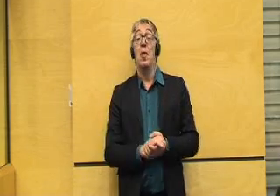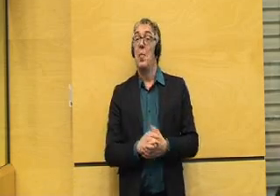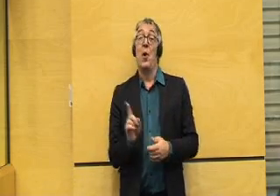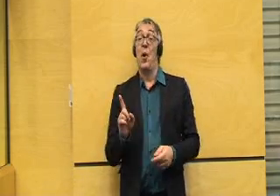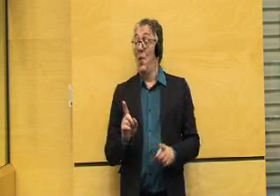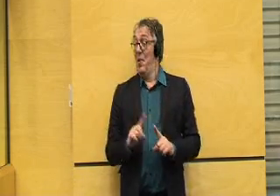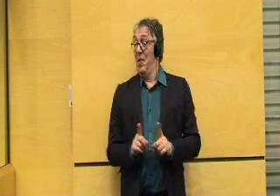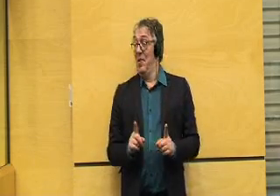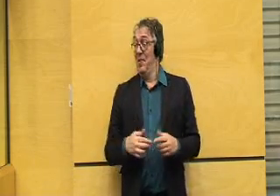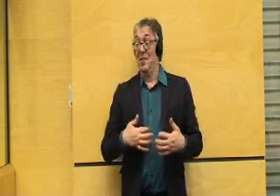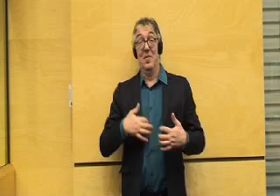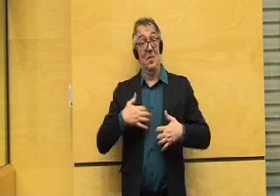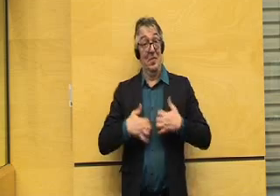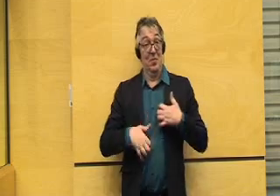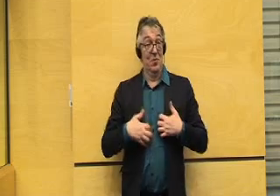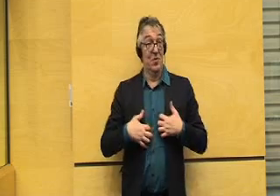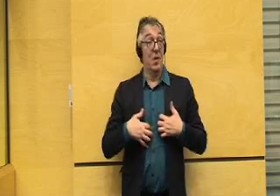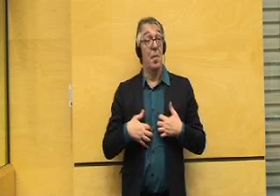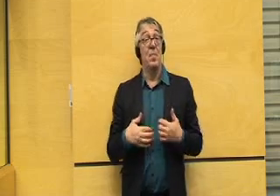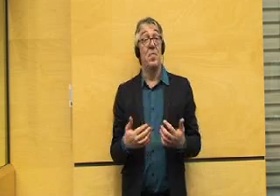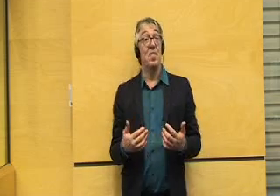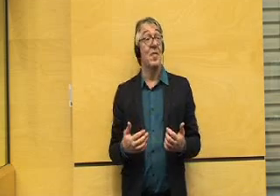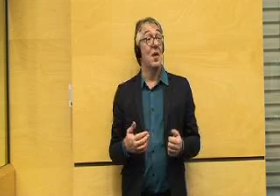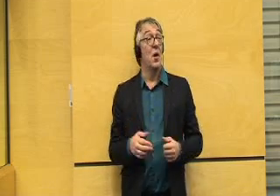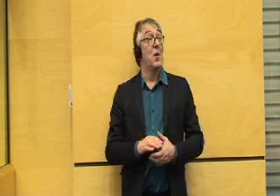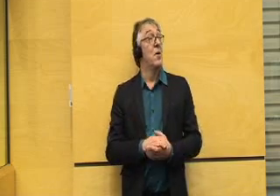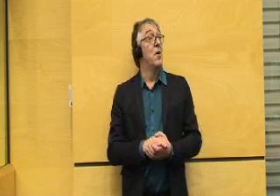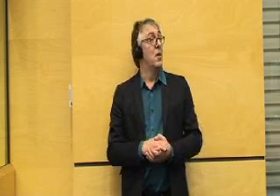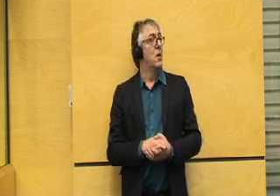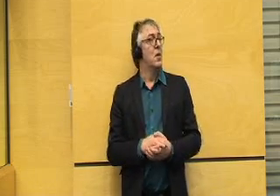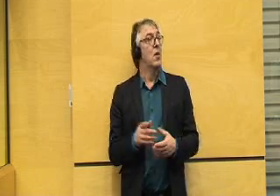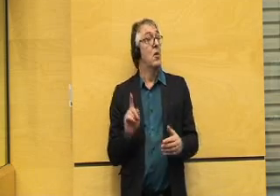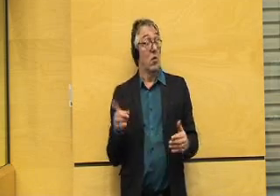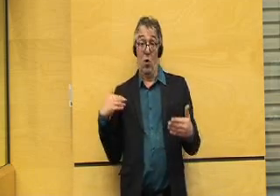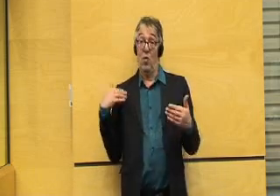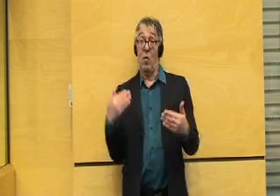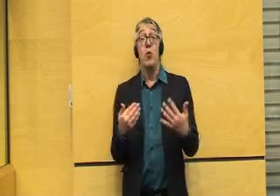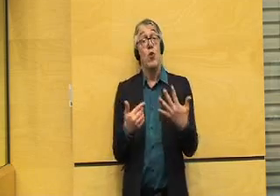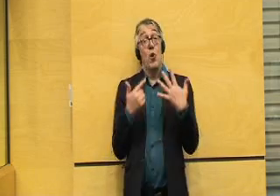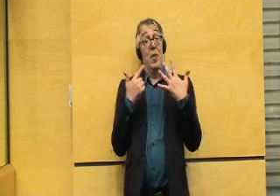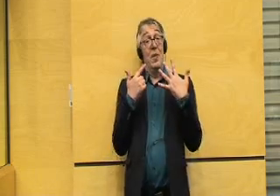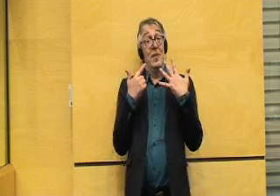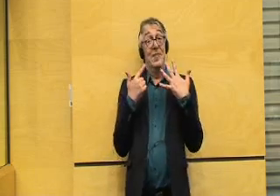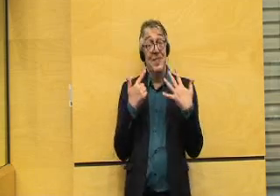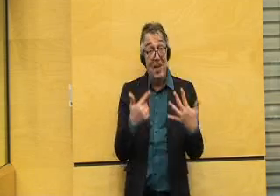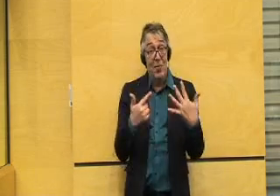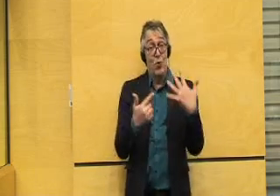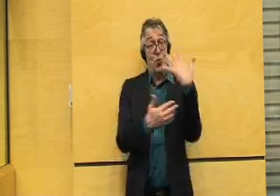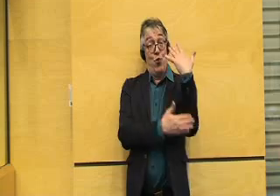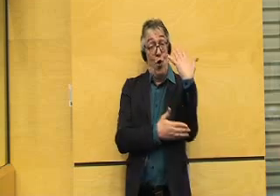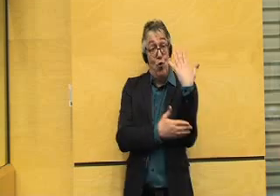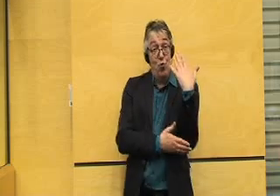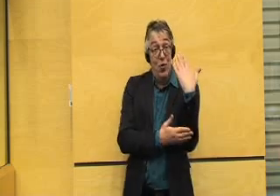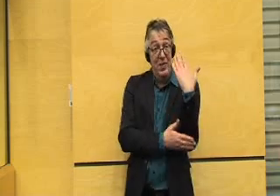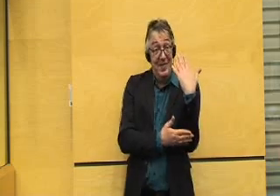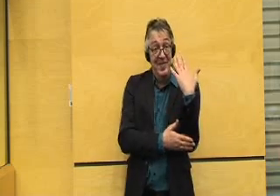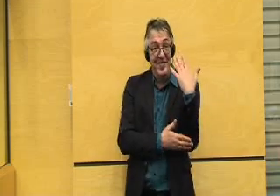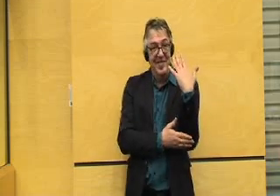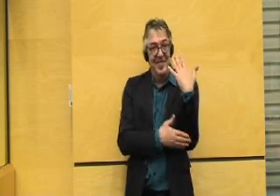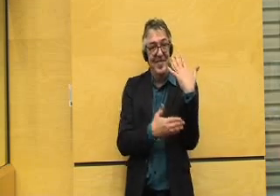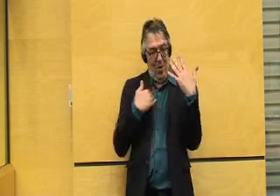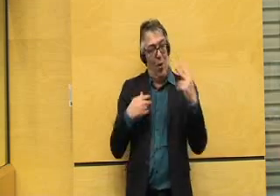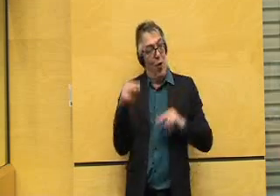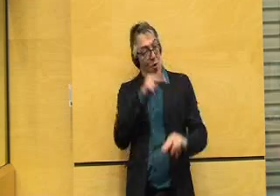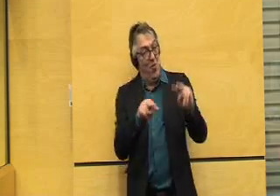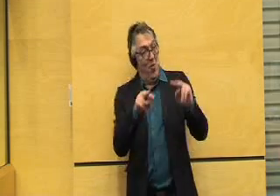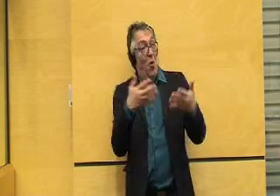that will be reviewed, 5 have their experts serving on the committee, so 5 of us during this session will be having a day off and